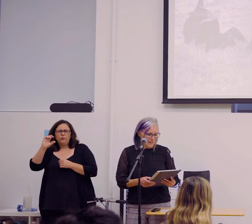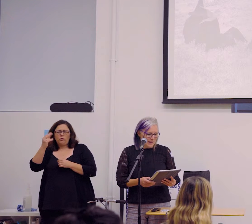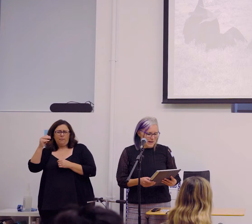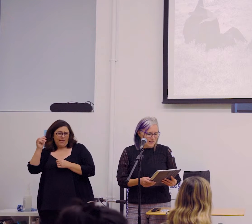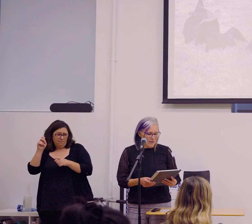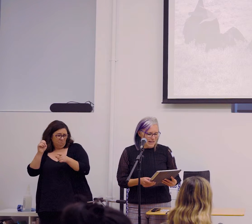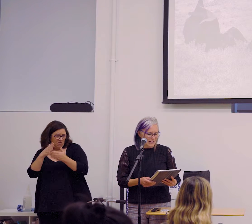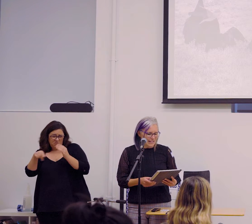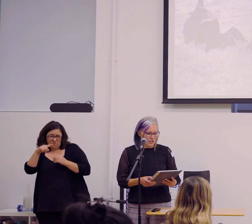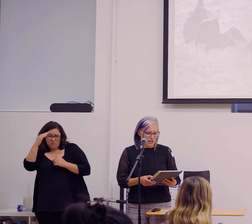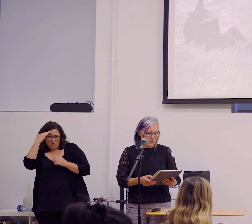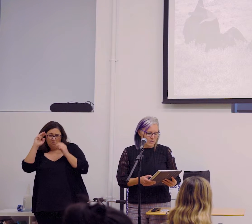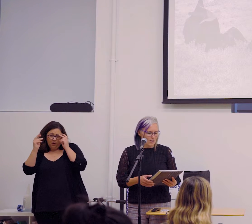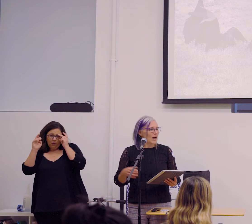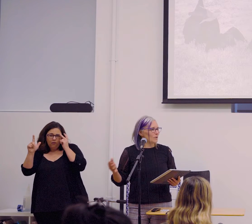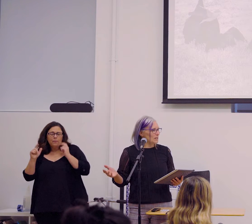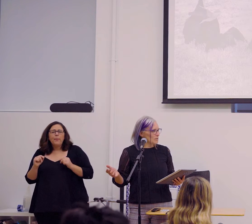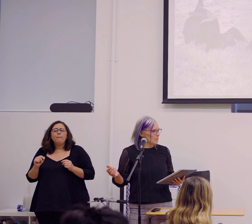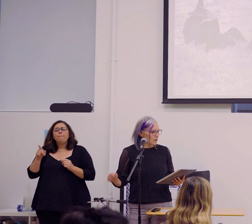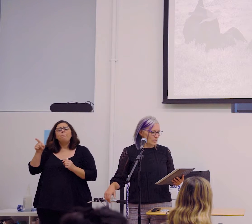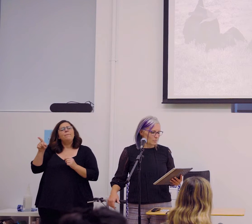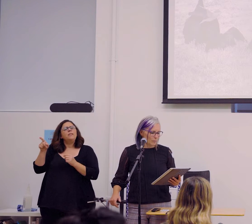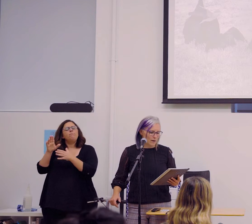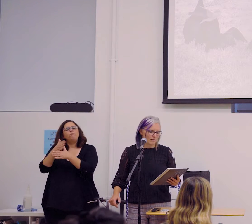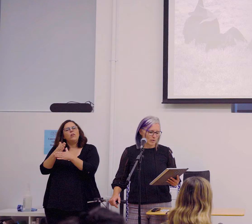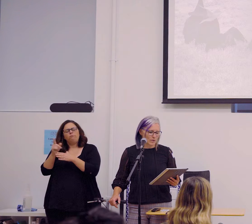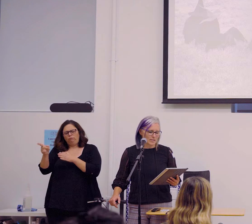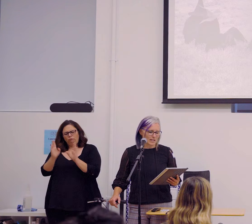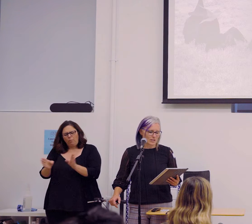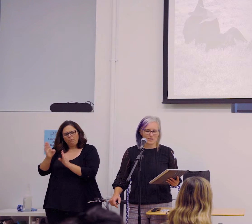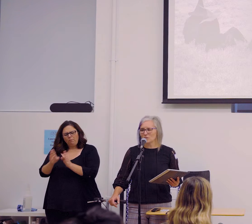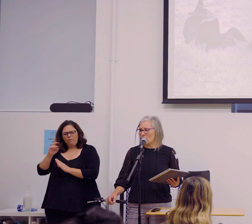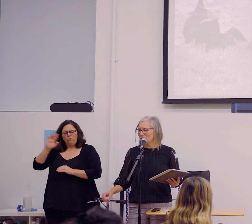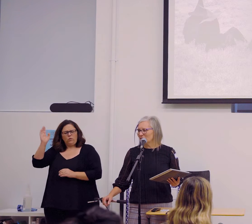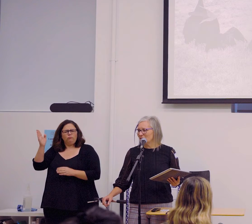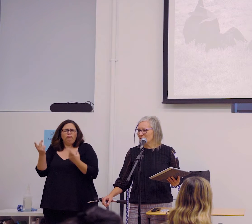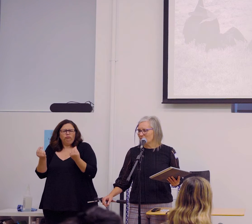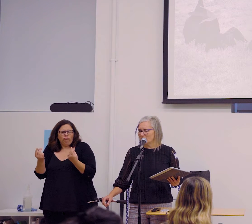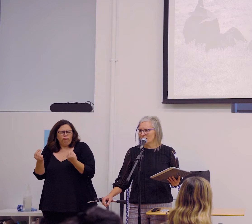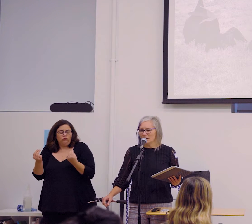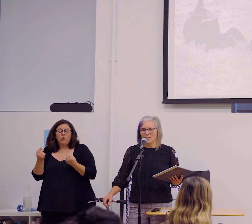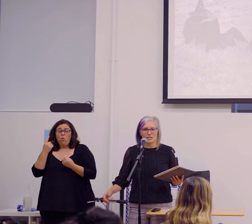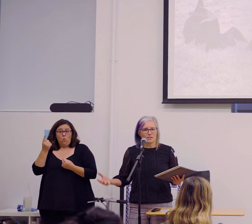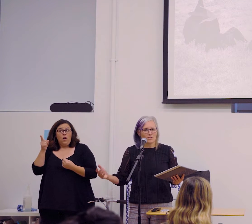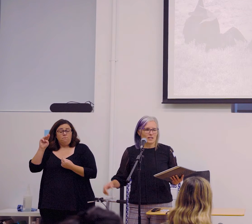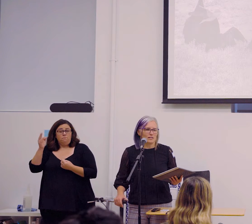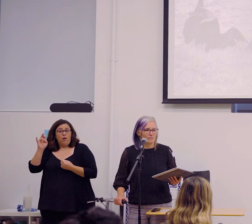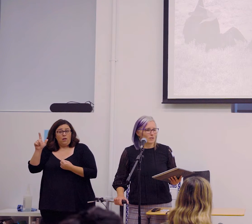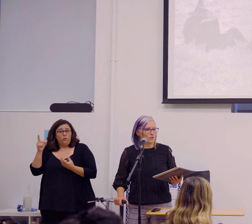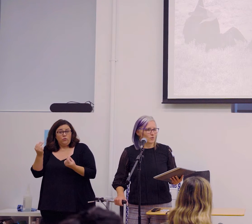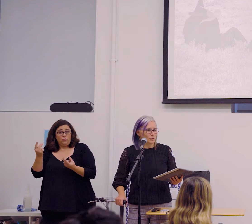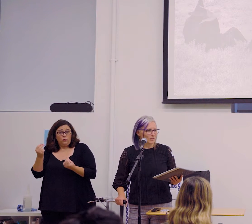Michael. And he shared, you know, how he goes about preparing for a presentation. So one of the things he does is